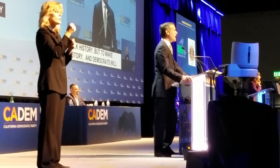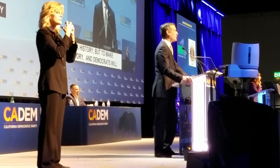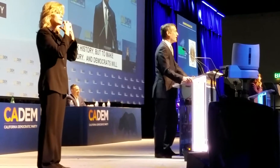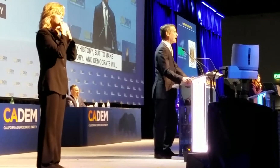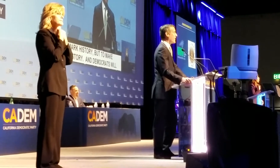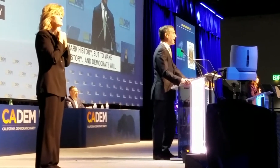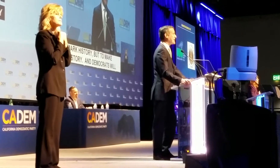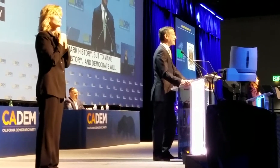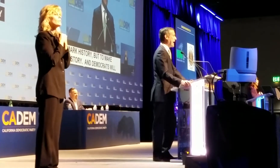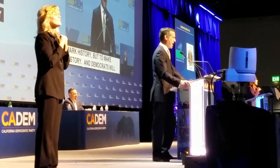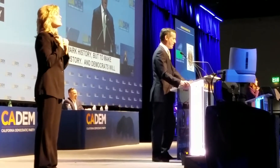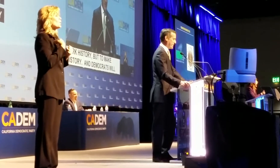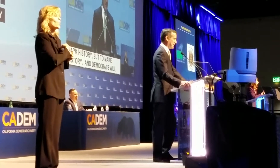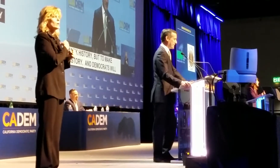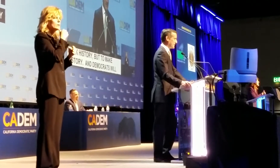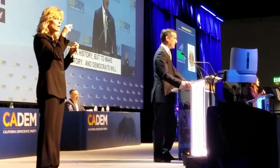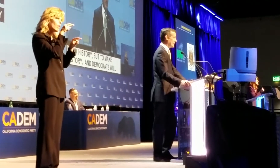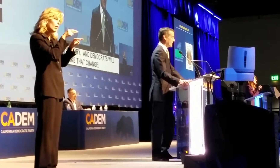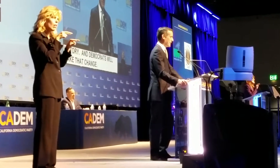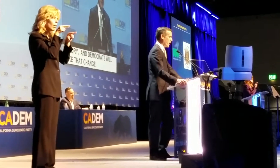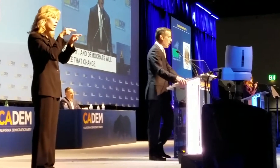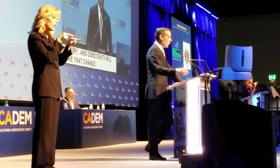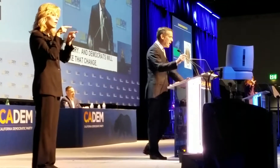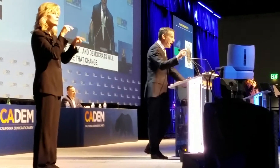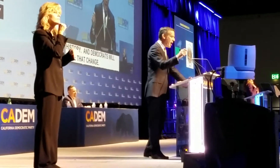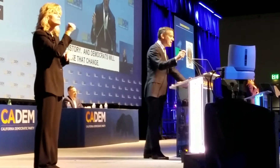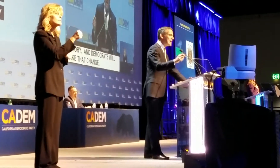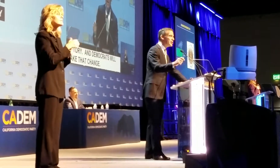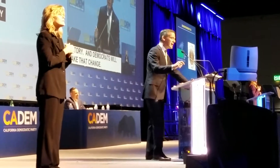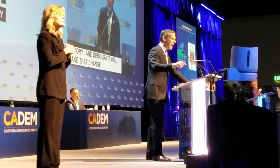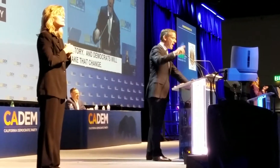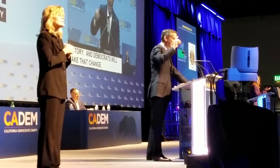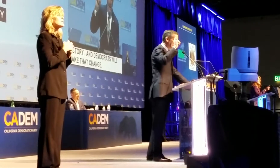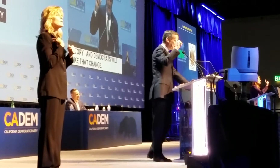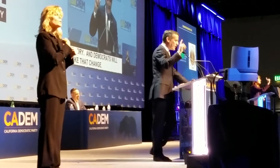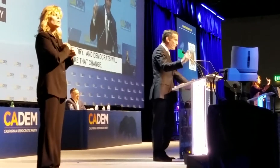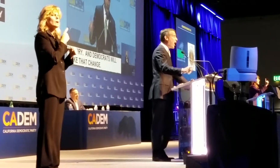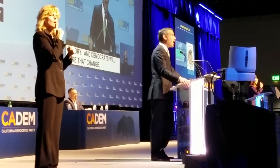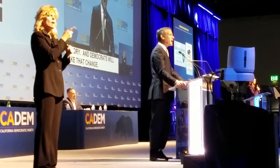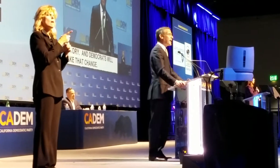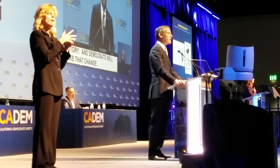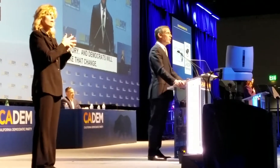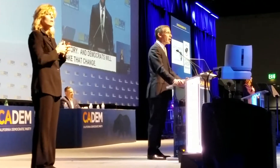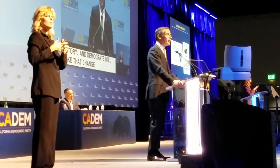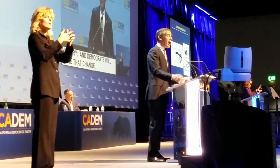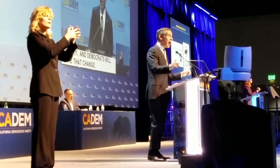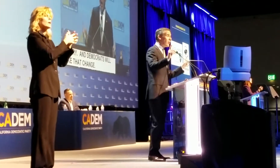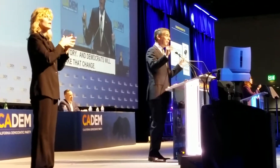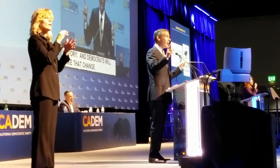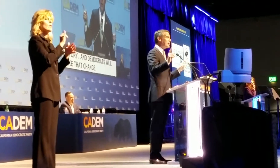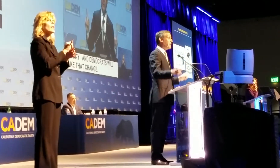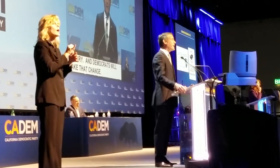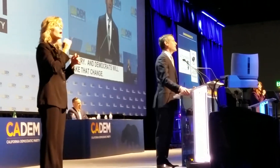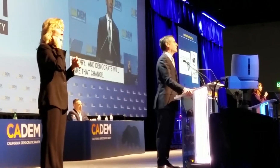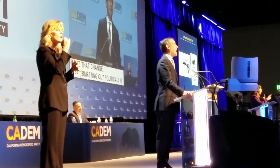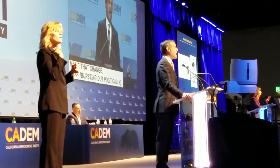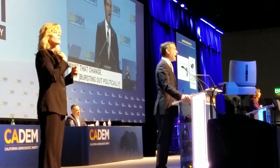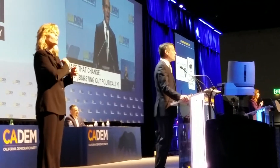a nation that scares. We are a nation that gets it wrong in the world. Are we going